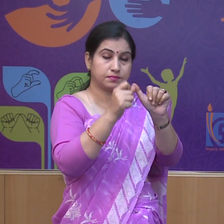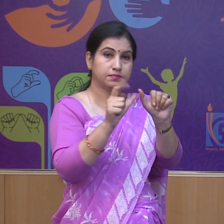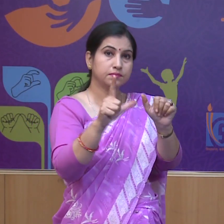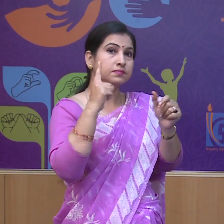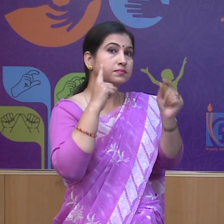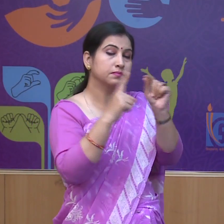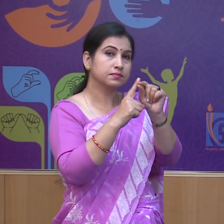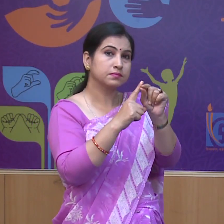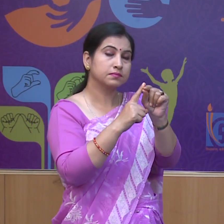who was the son